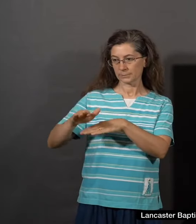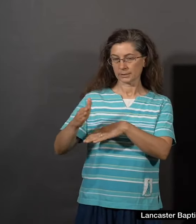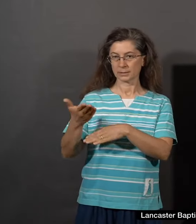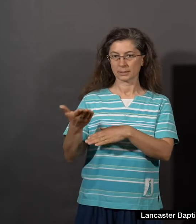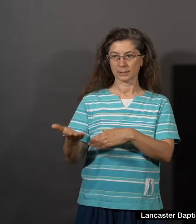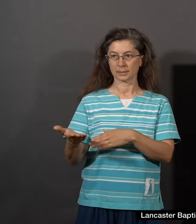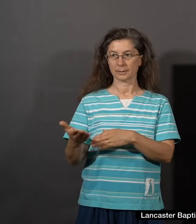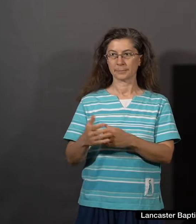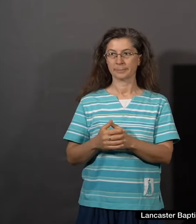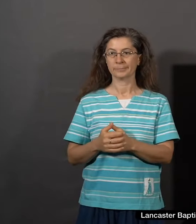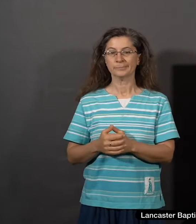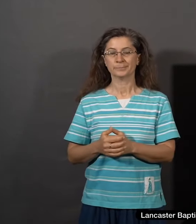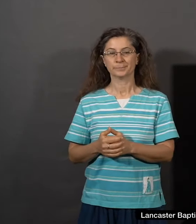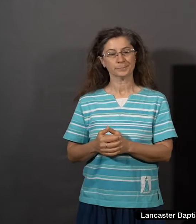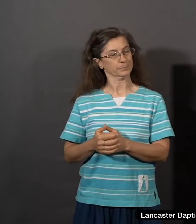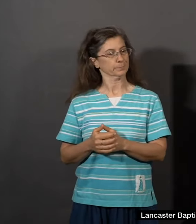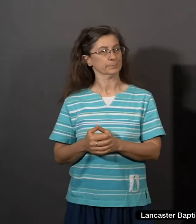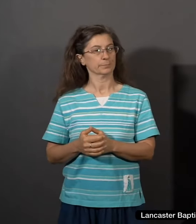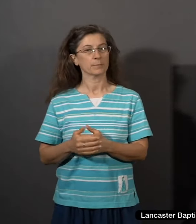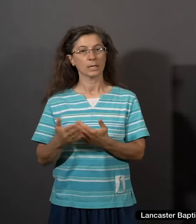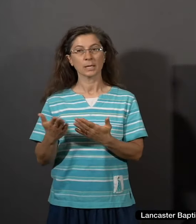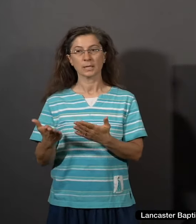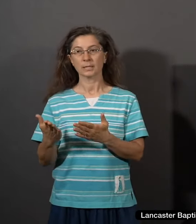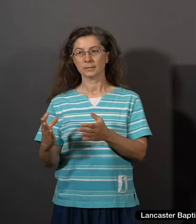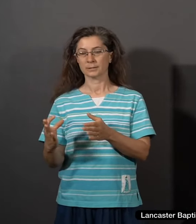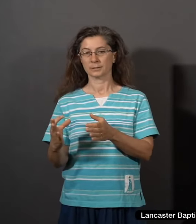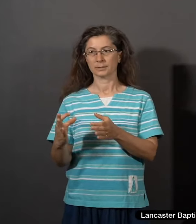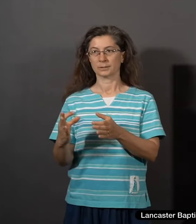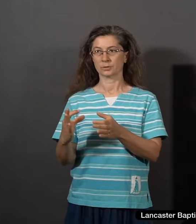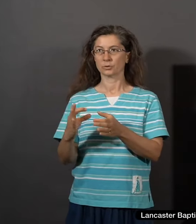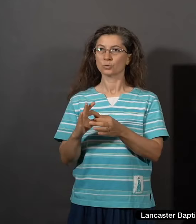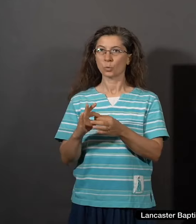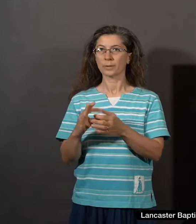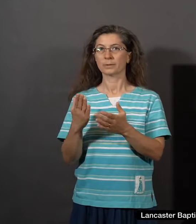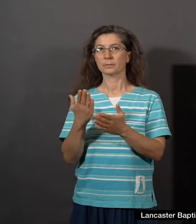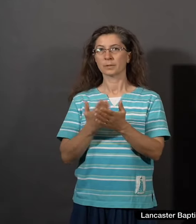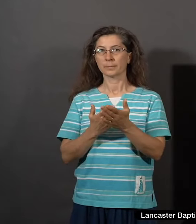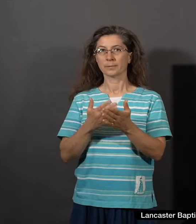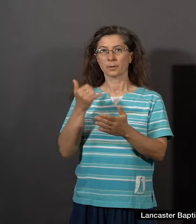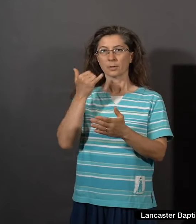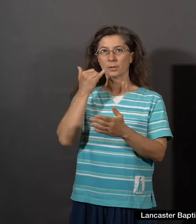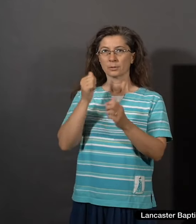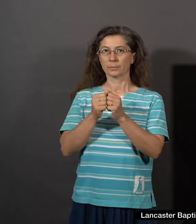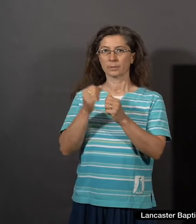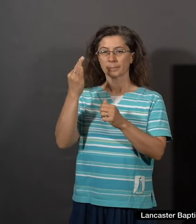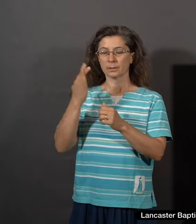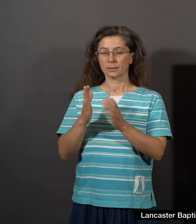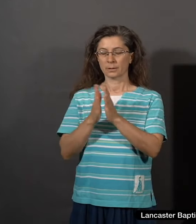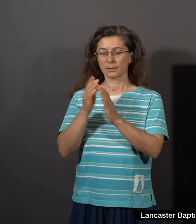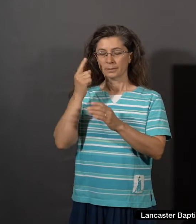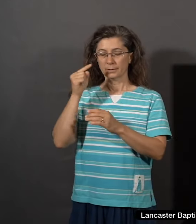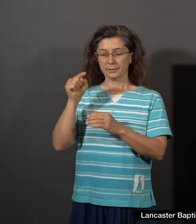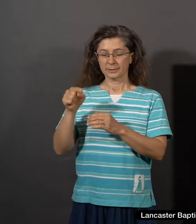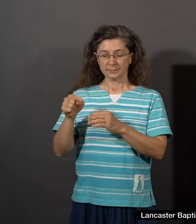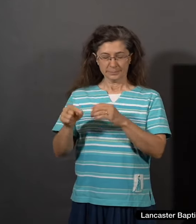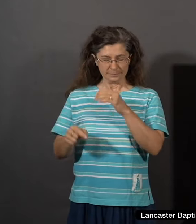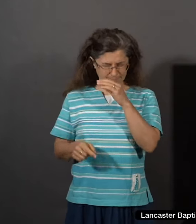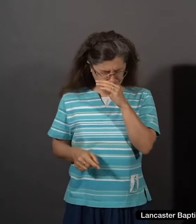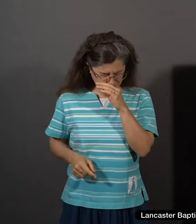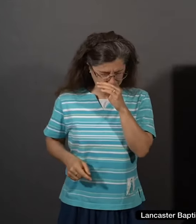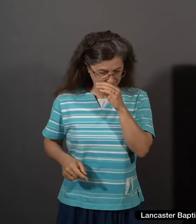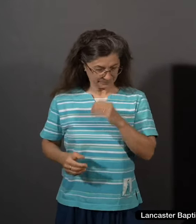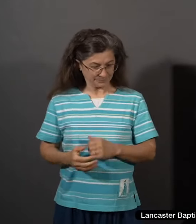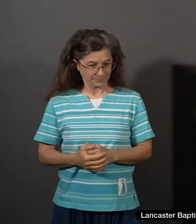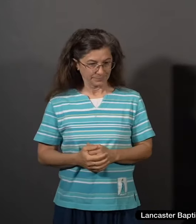in he's joined us on a few of our conference calls we've had with pastors and he's done a really good job pray for him uh pray also